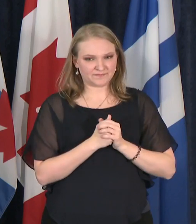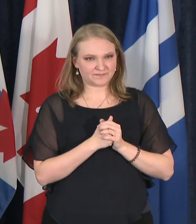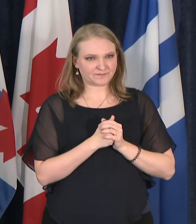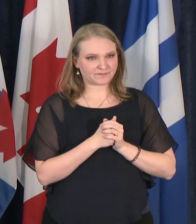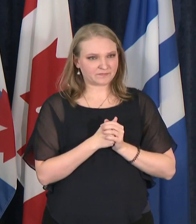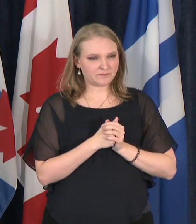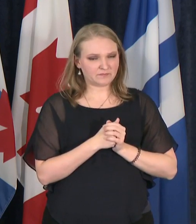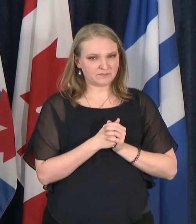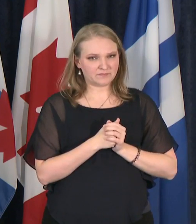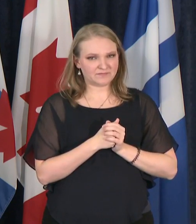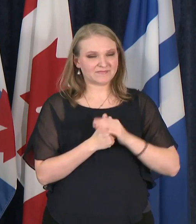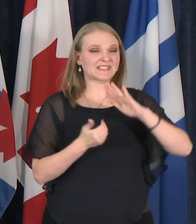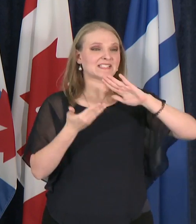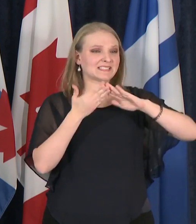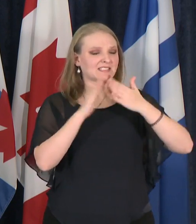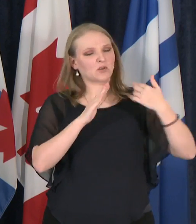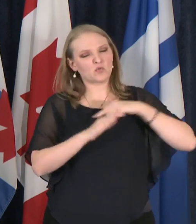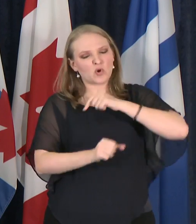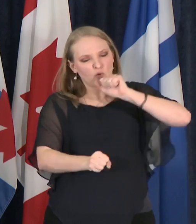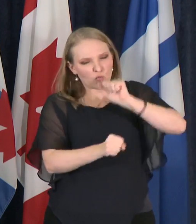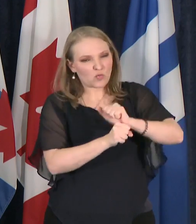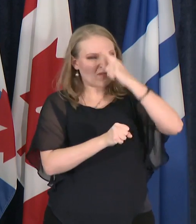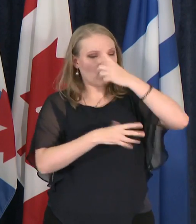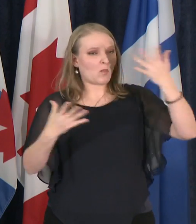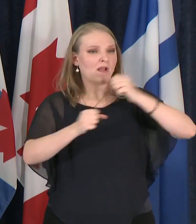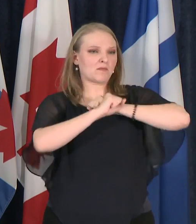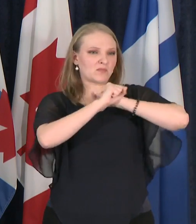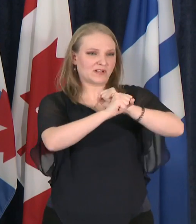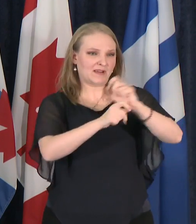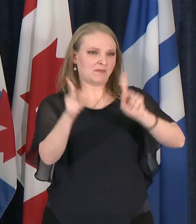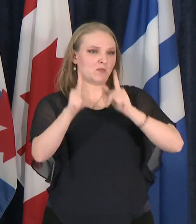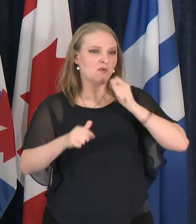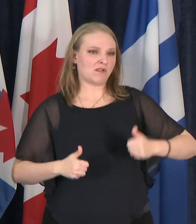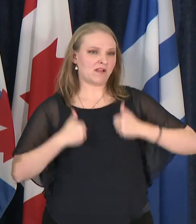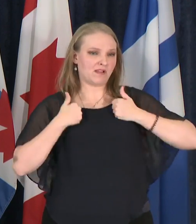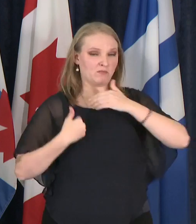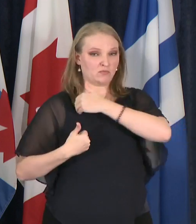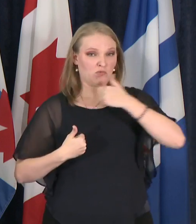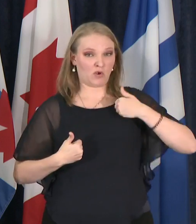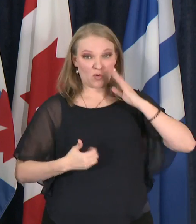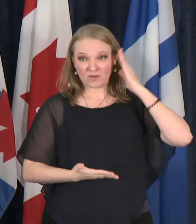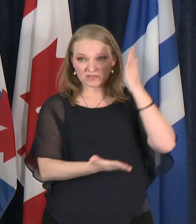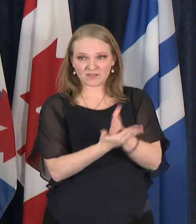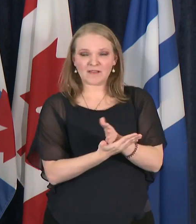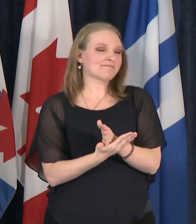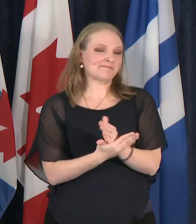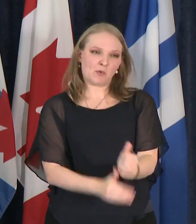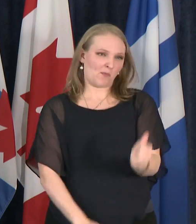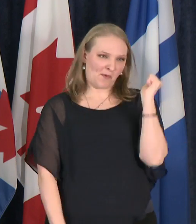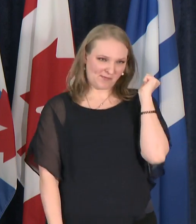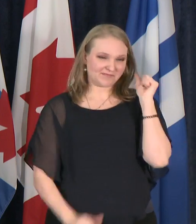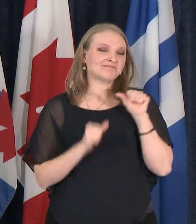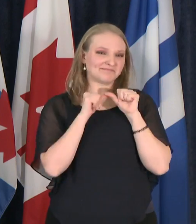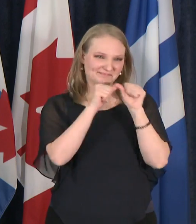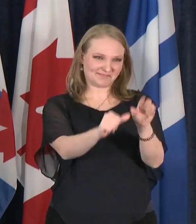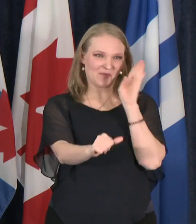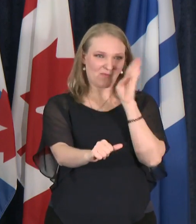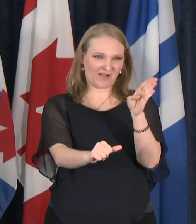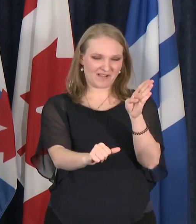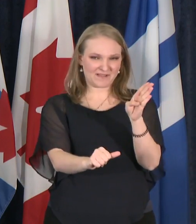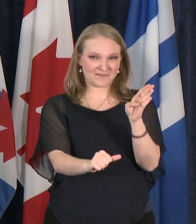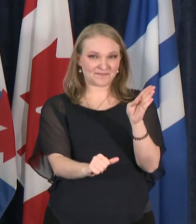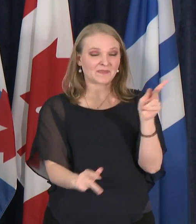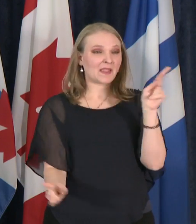out to protect the people of Toronto, and that work will not stop. I know that there are many people who are feeling